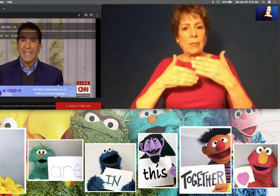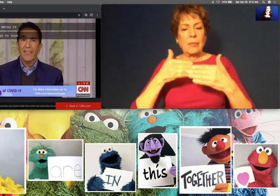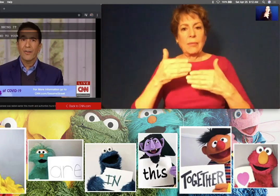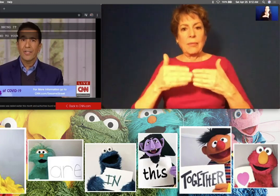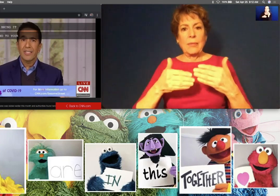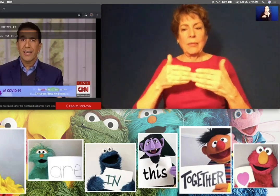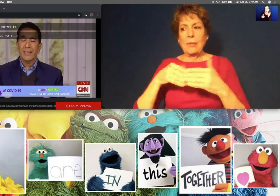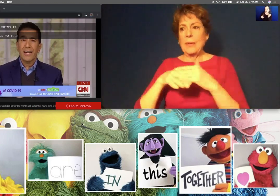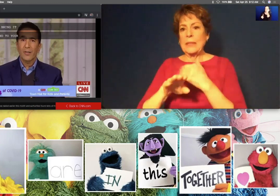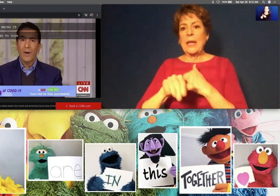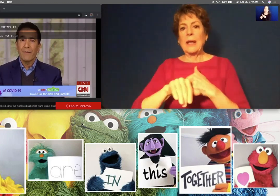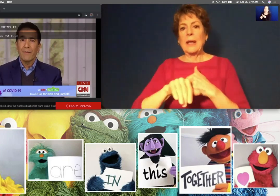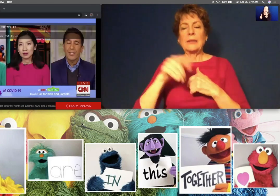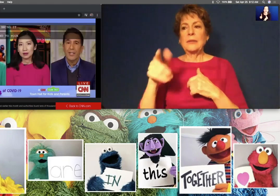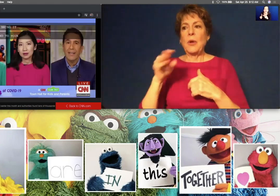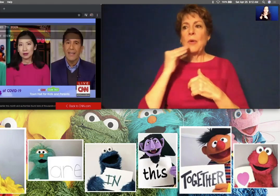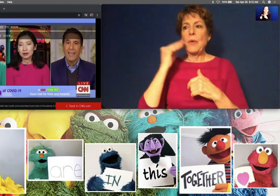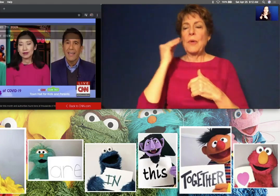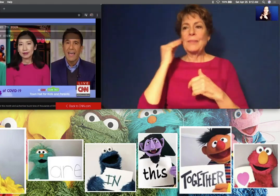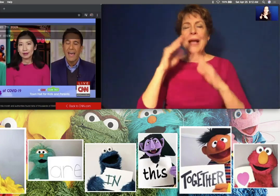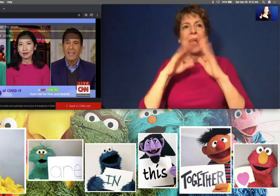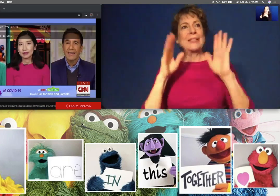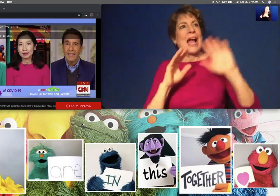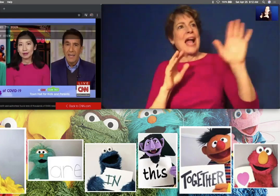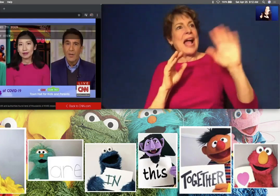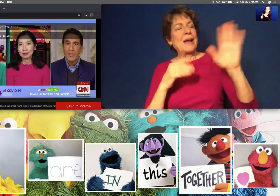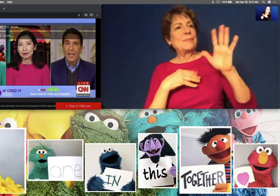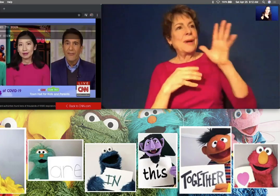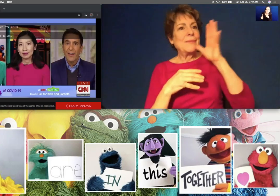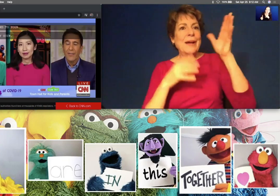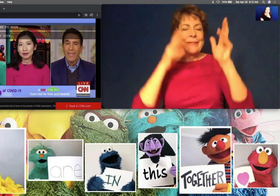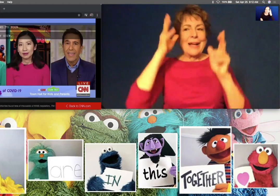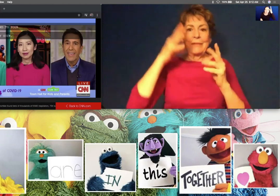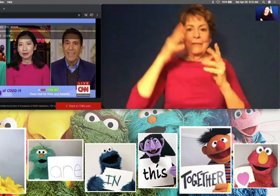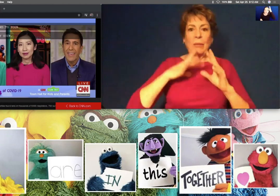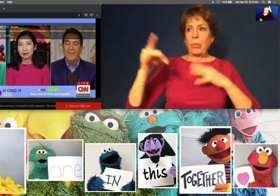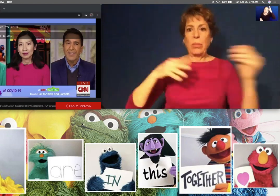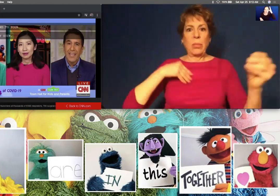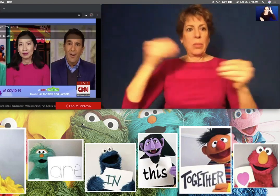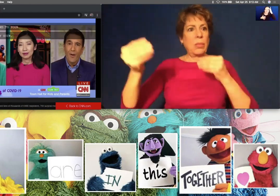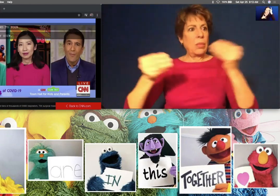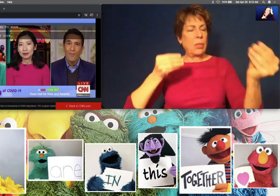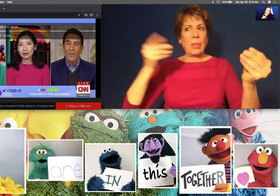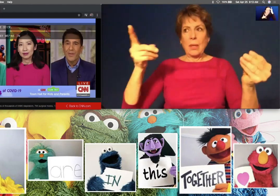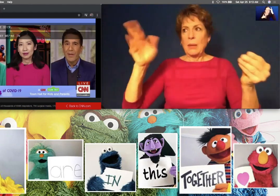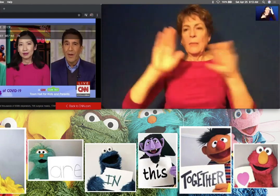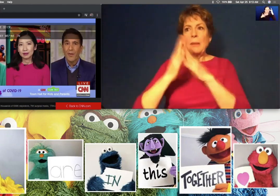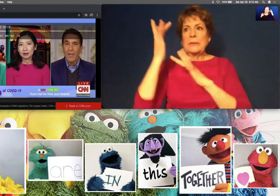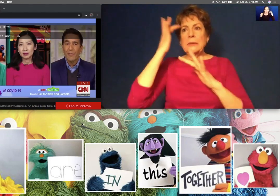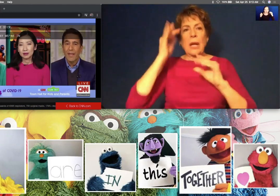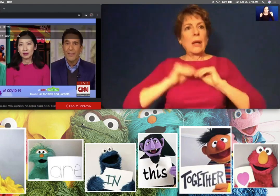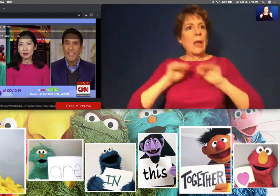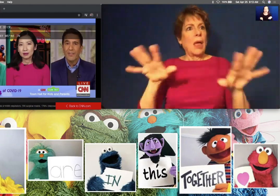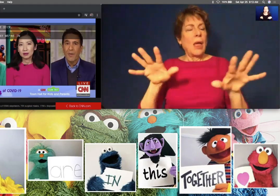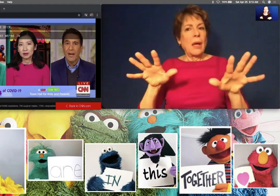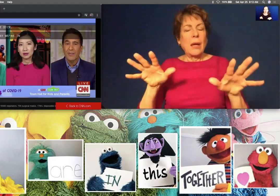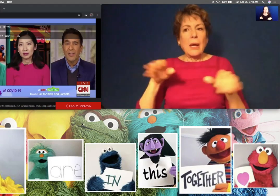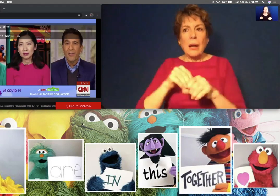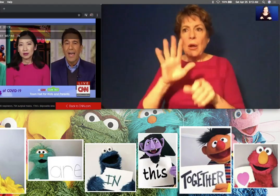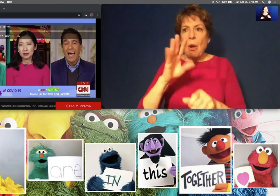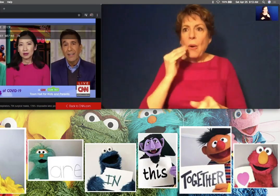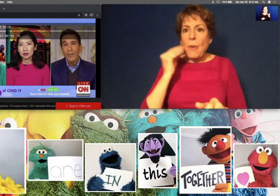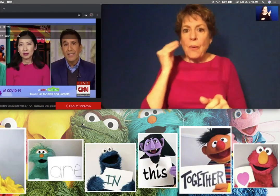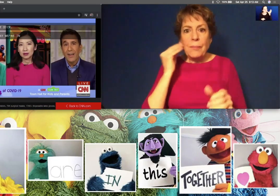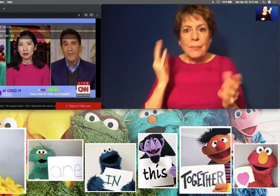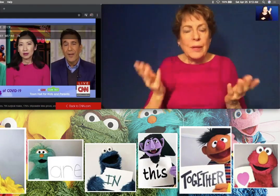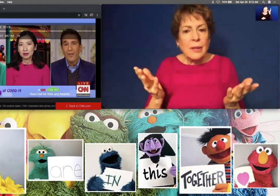doing this to keep ourselves healthy, we're actually all in it together, just like Dr. Wen mentioned. Keep yourself healthy,